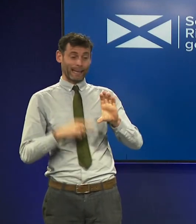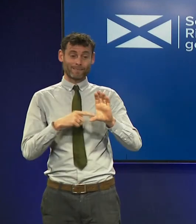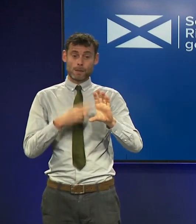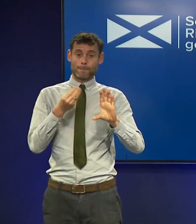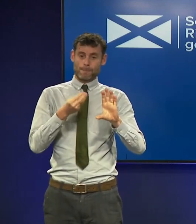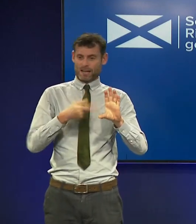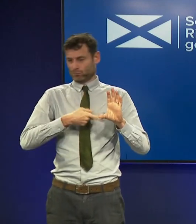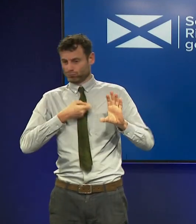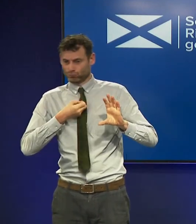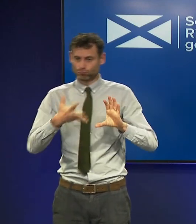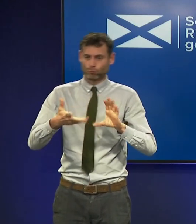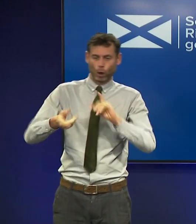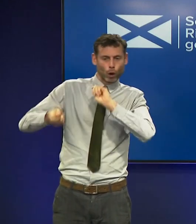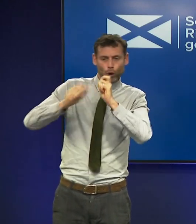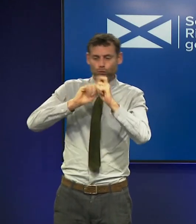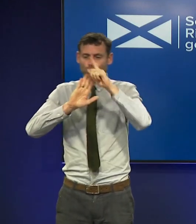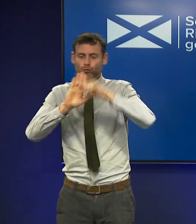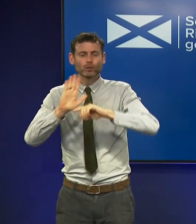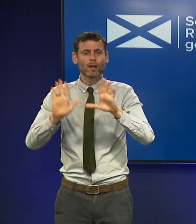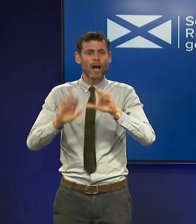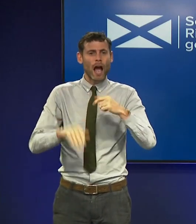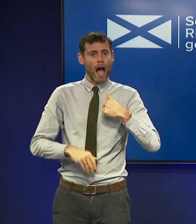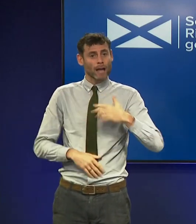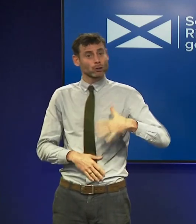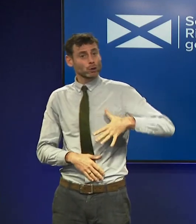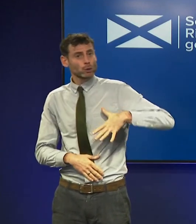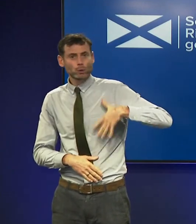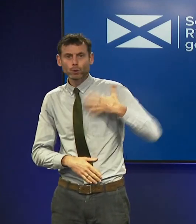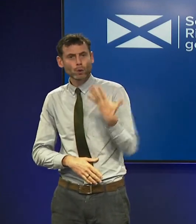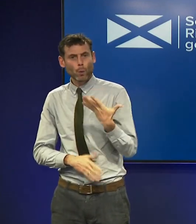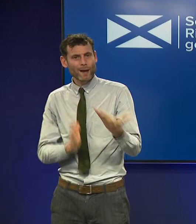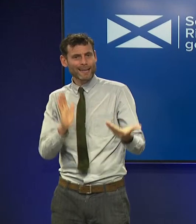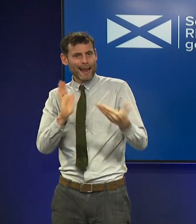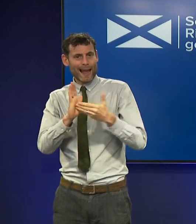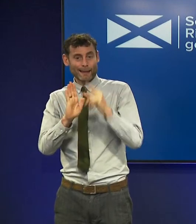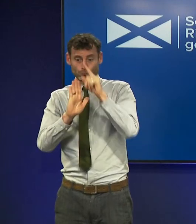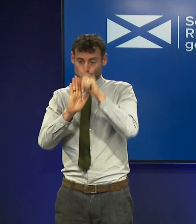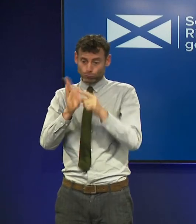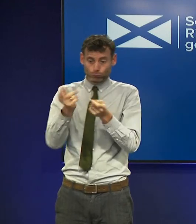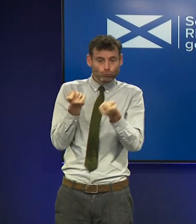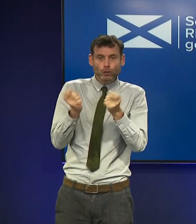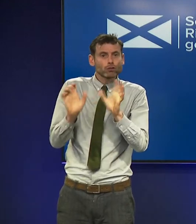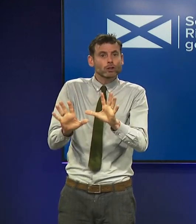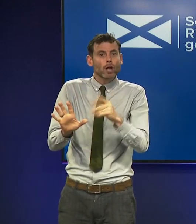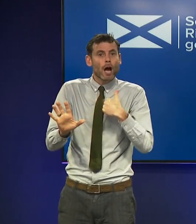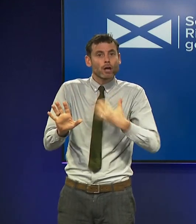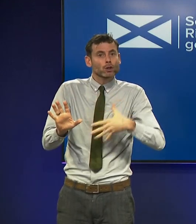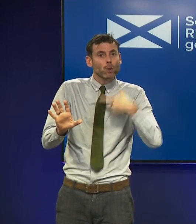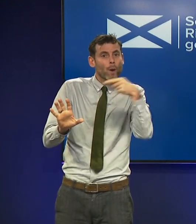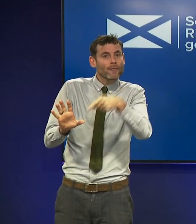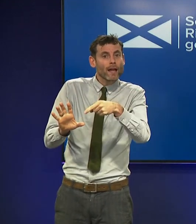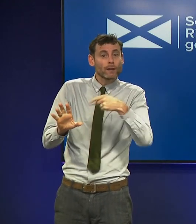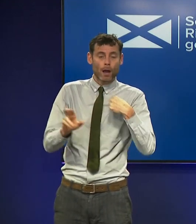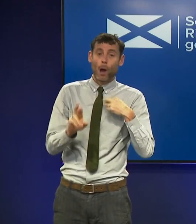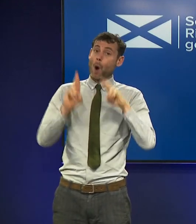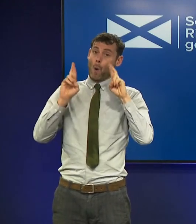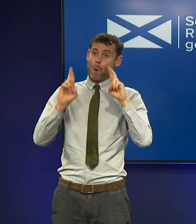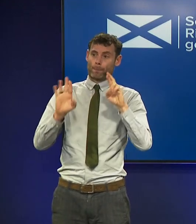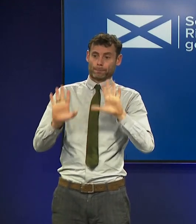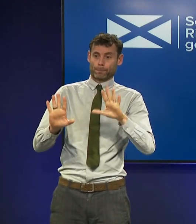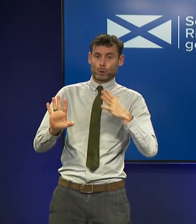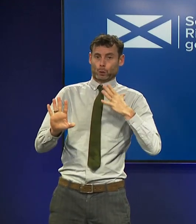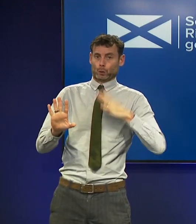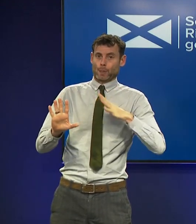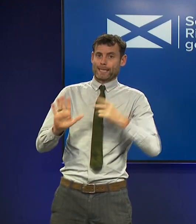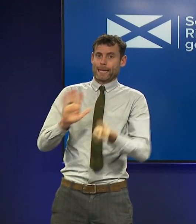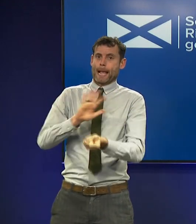do restrictions. I don't want to impose any restrictions. I don't want to have to introduce any more protections. And I really hope we don't have to do that. It is